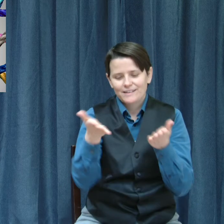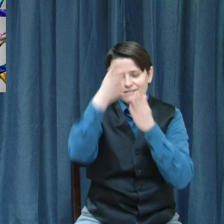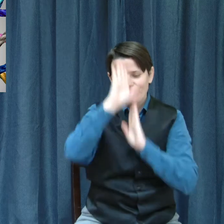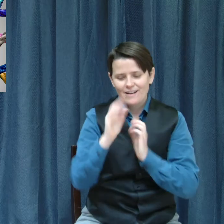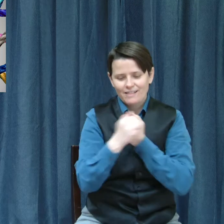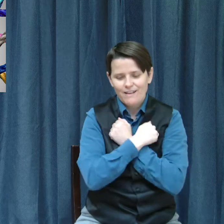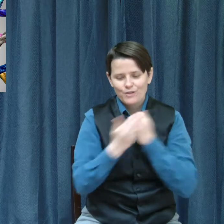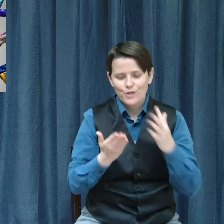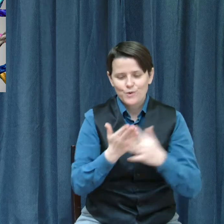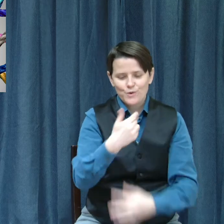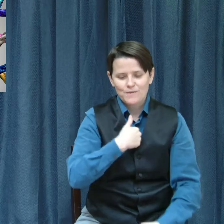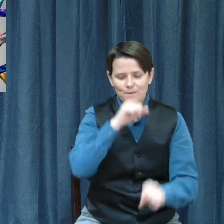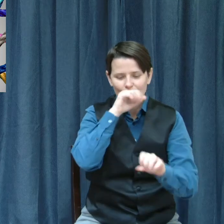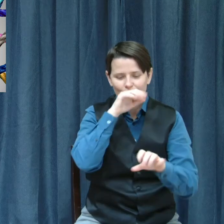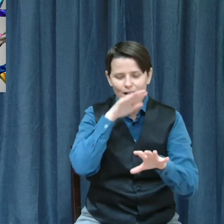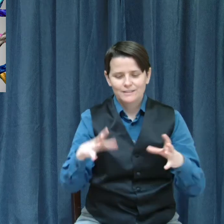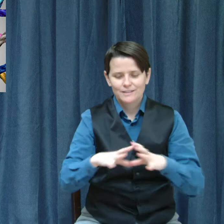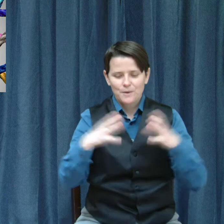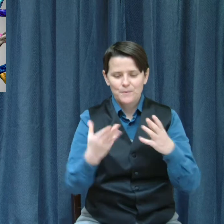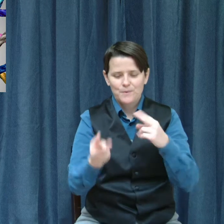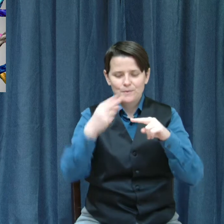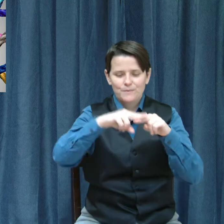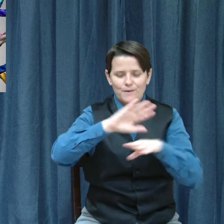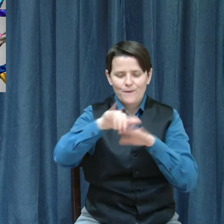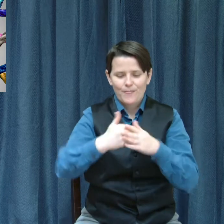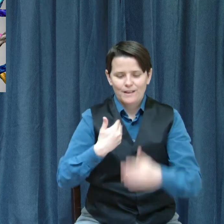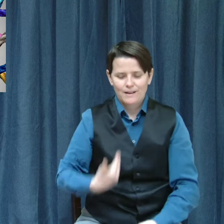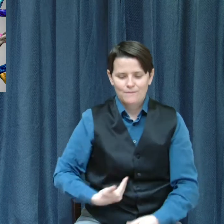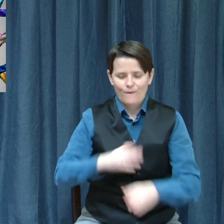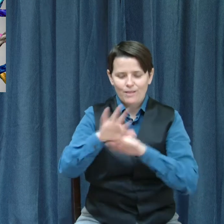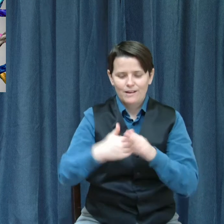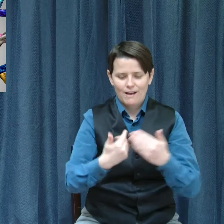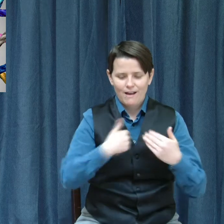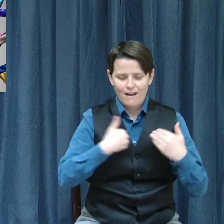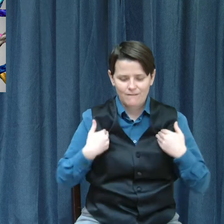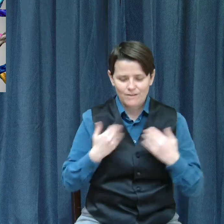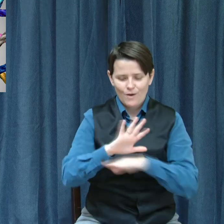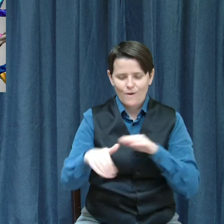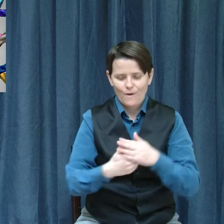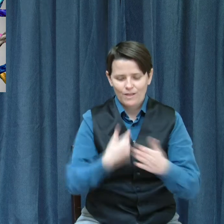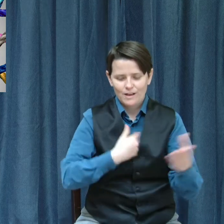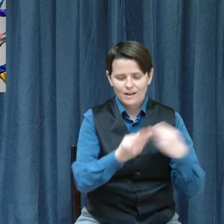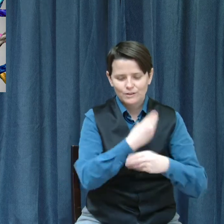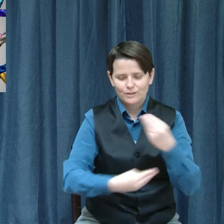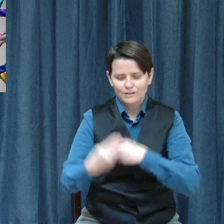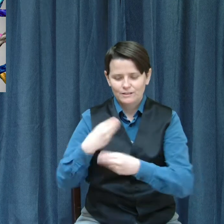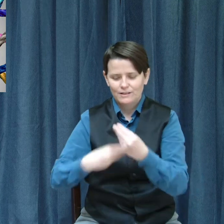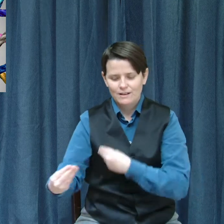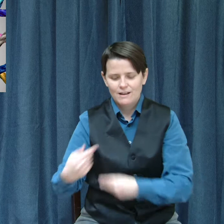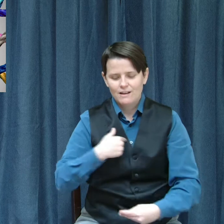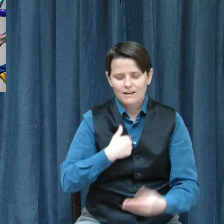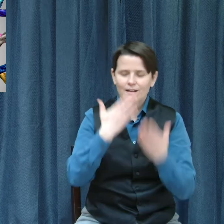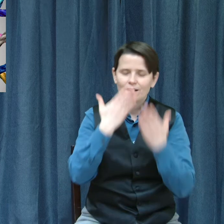me blesses and multiplies all that I am, all that I have, all that I circulate,